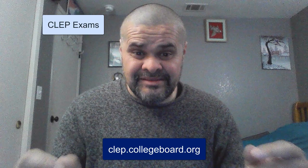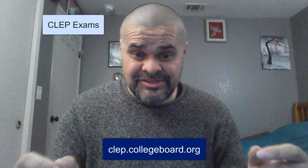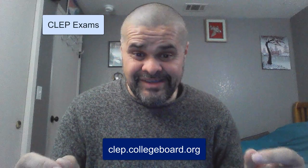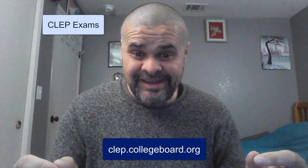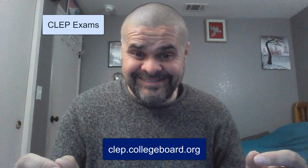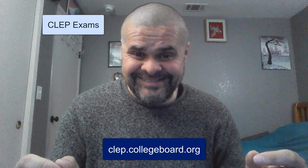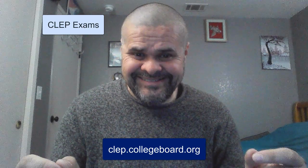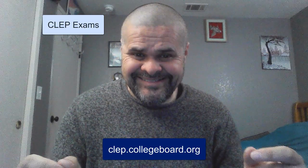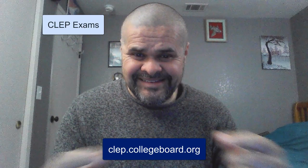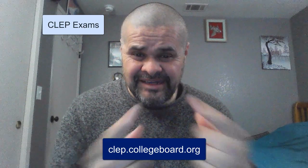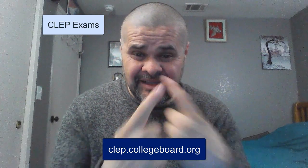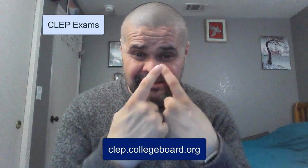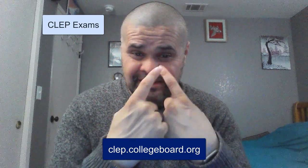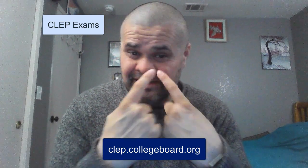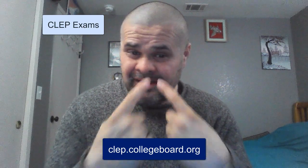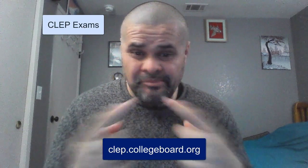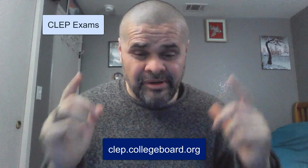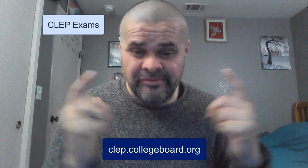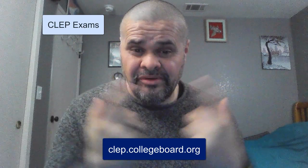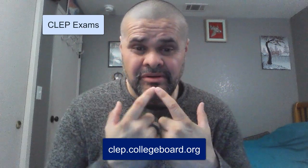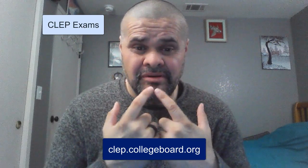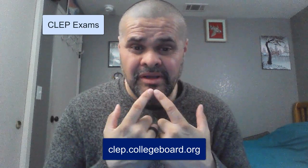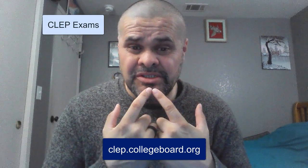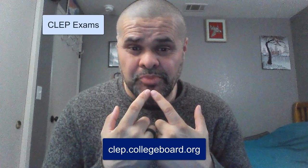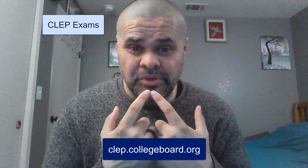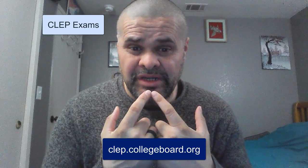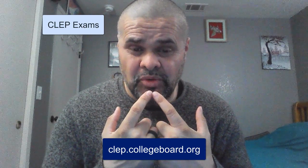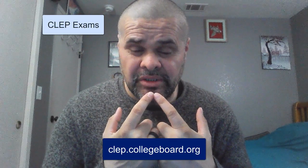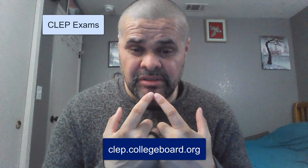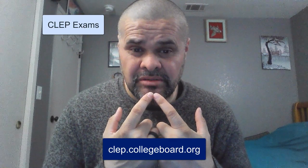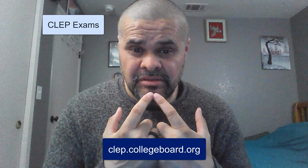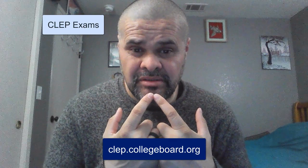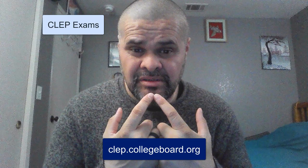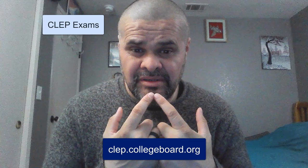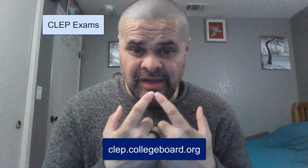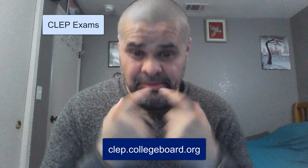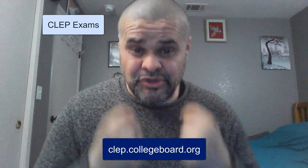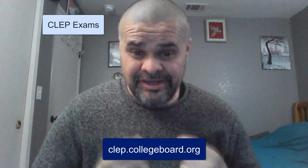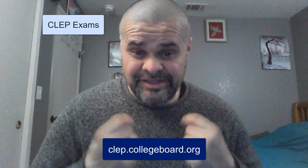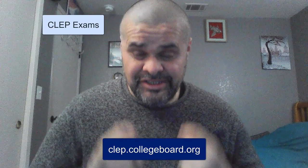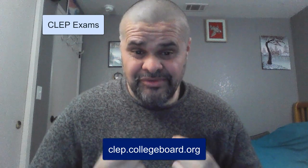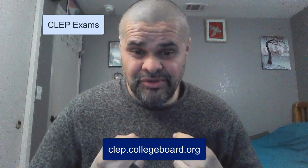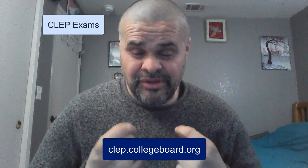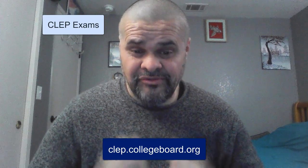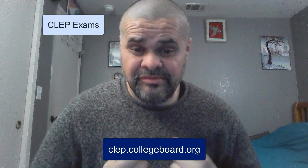So again, I'm part of your support network. I'm trying to give you